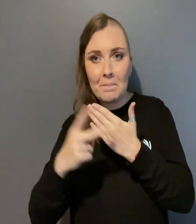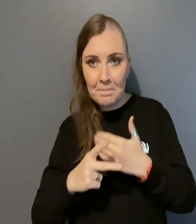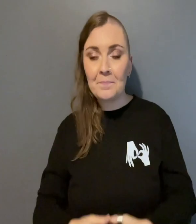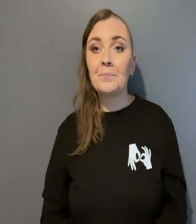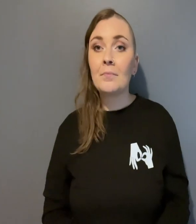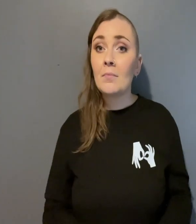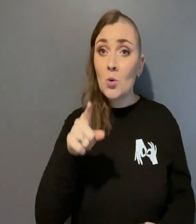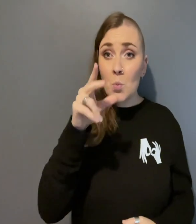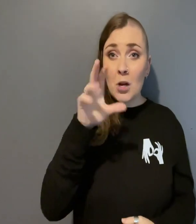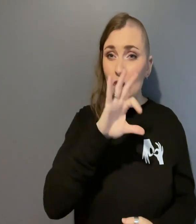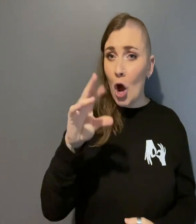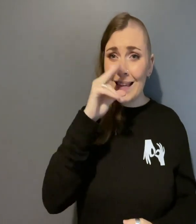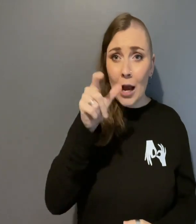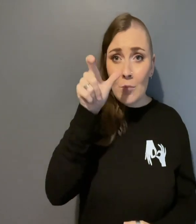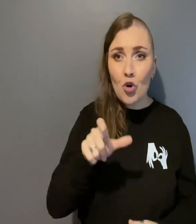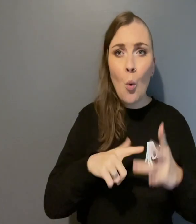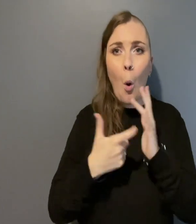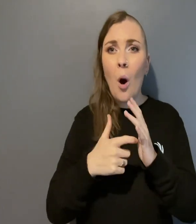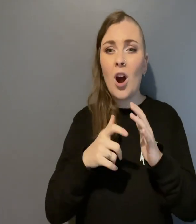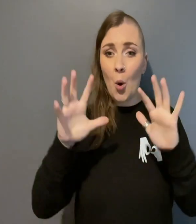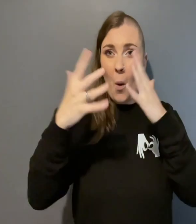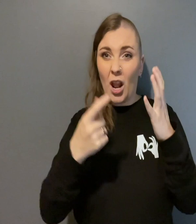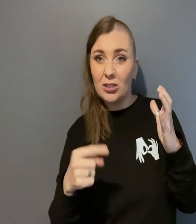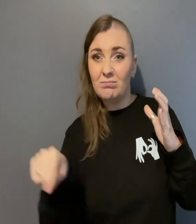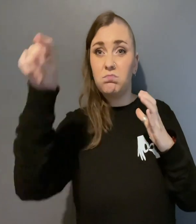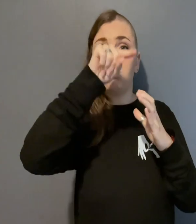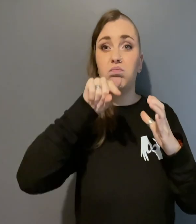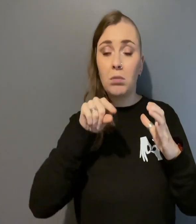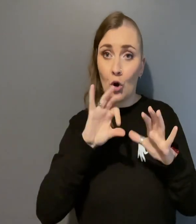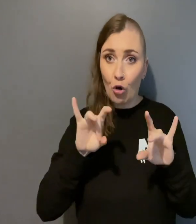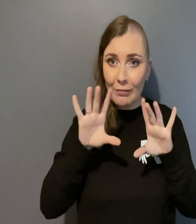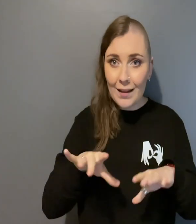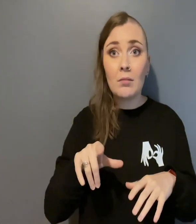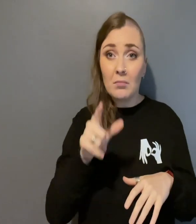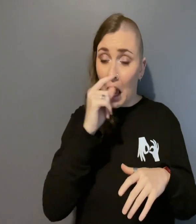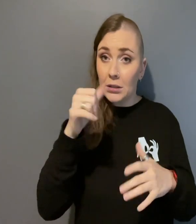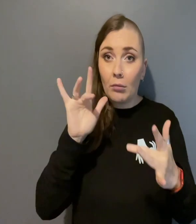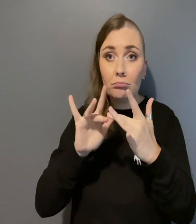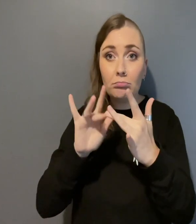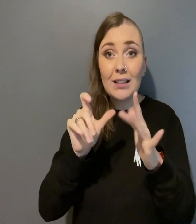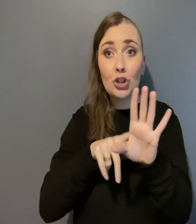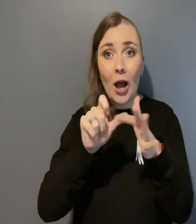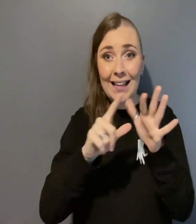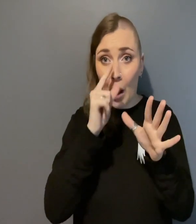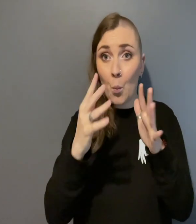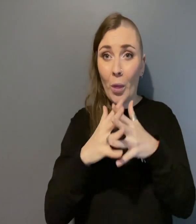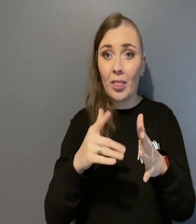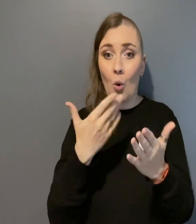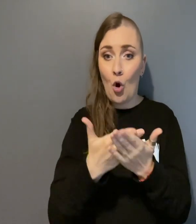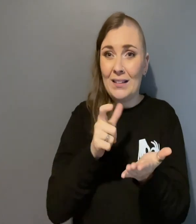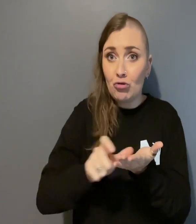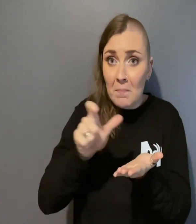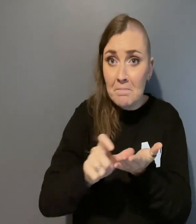If you're not a young person or you're not located within Australia, we'd still love you to stay in contact with cider. Get in touch via the